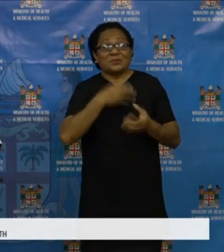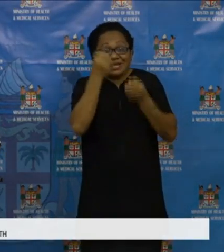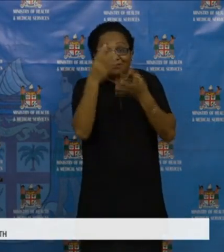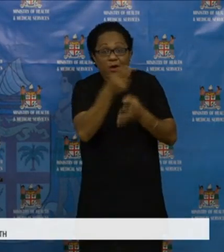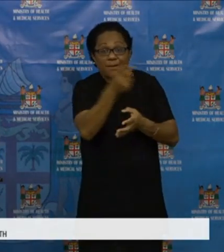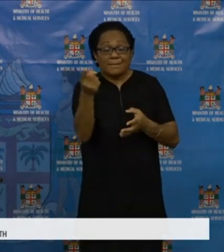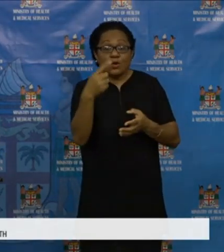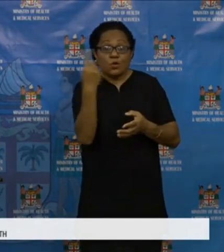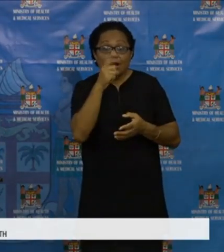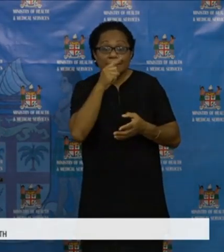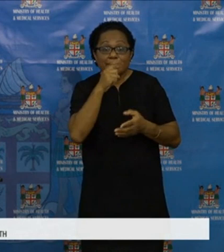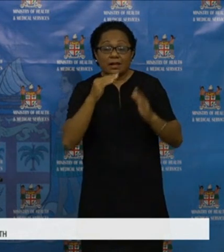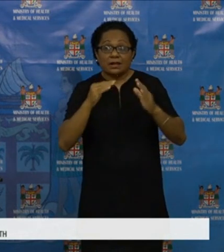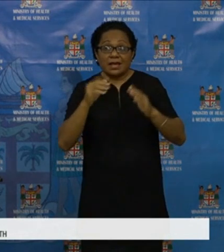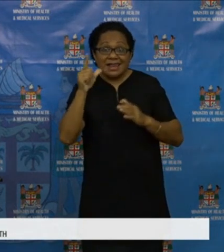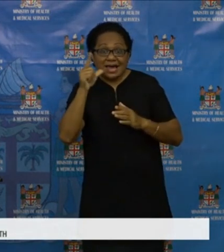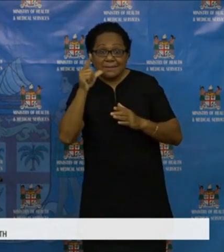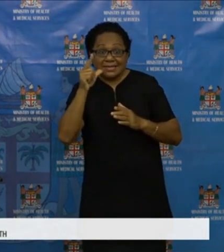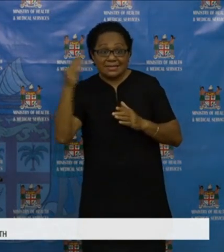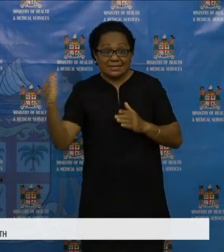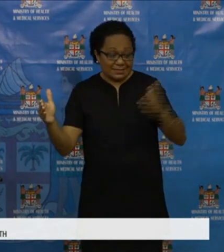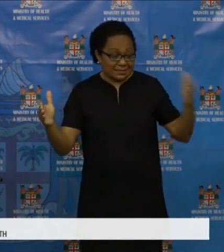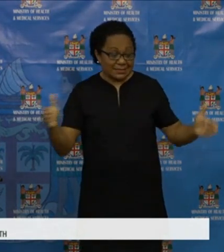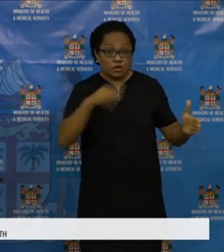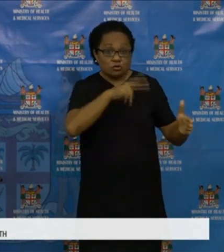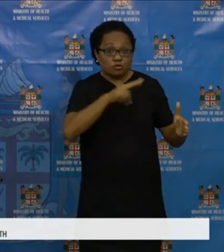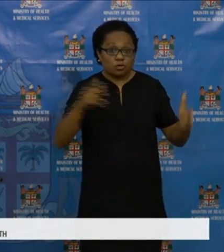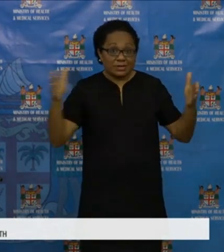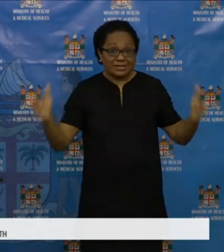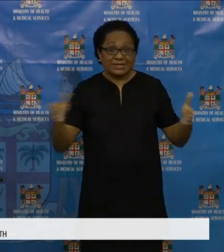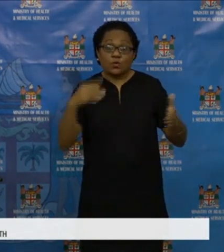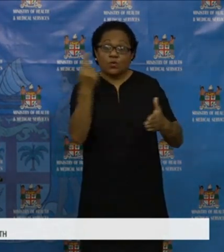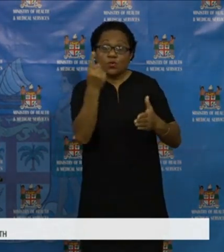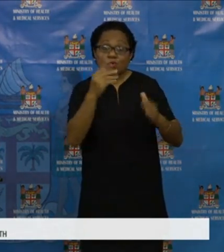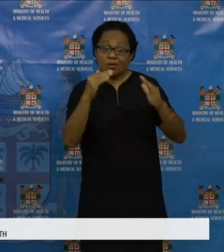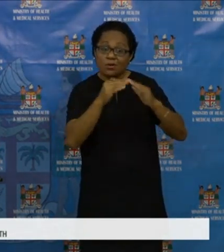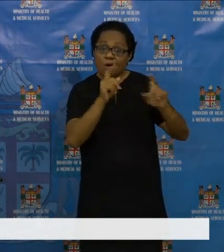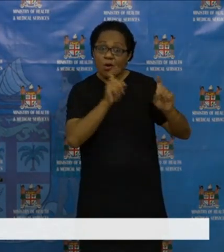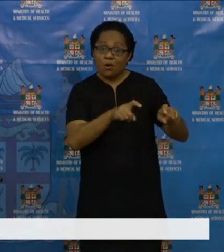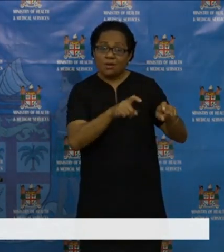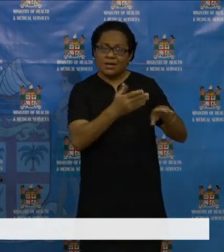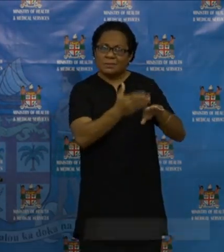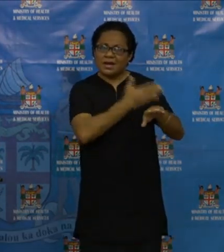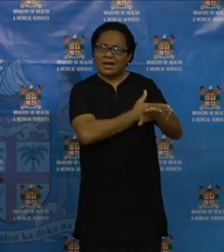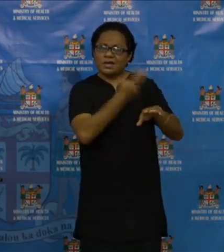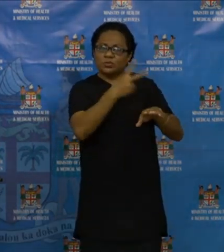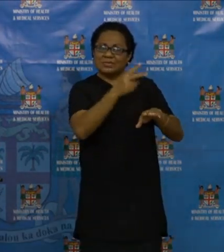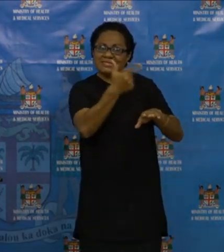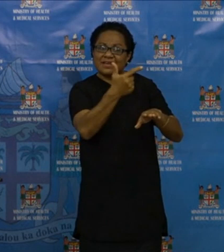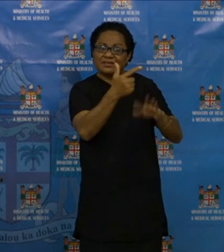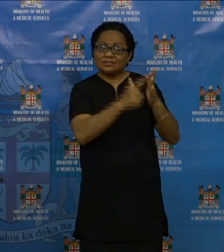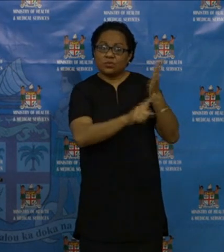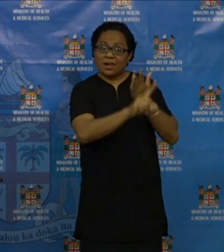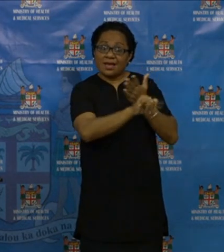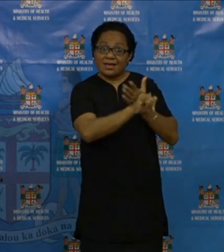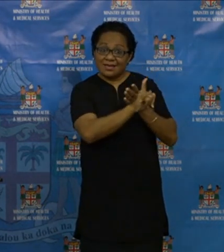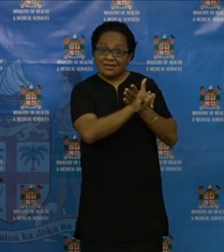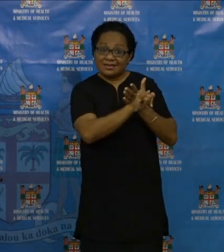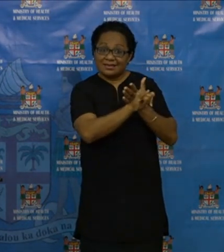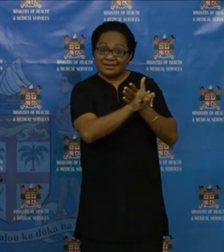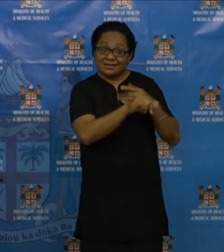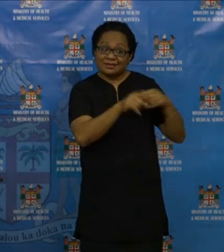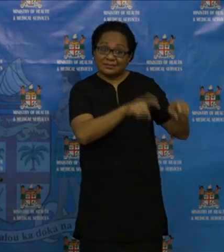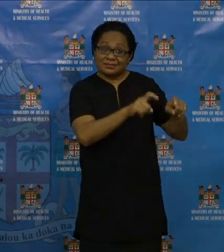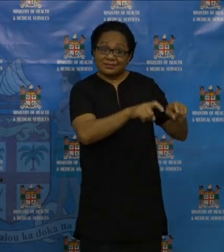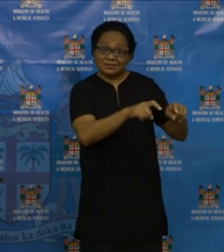residents of the Laminosori containment zone that if you have been in home isolation prior to the 27th of July 2021 and